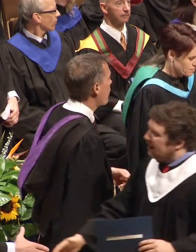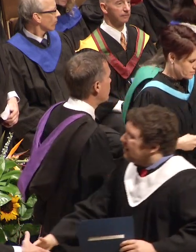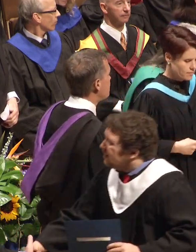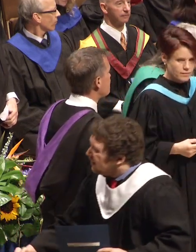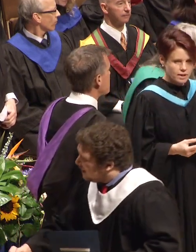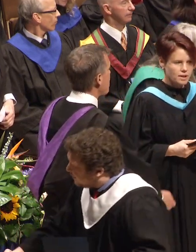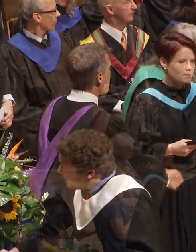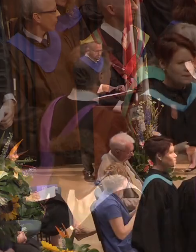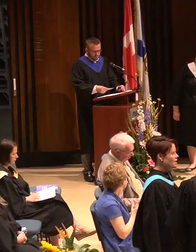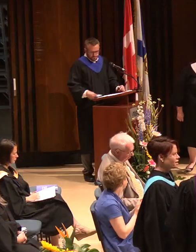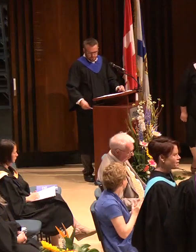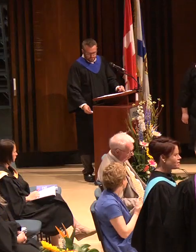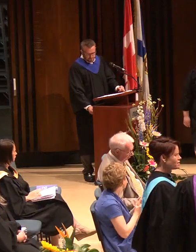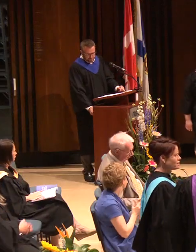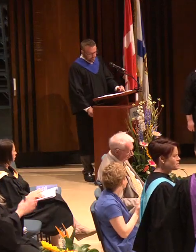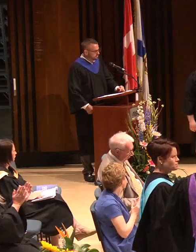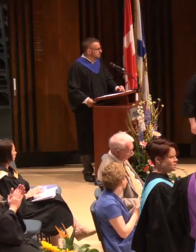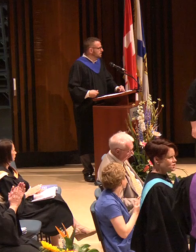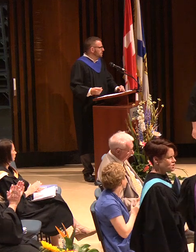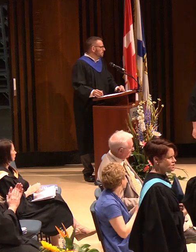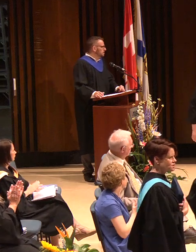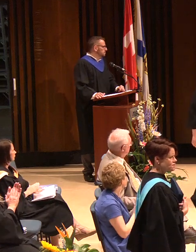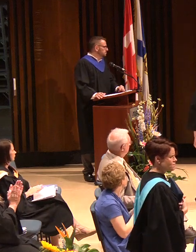Megan Turple.